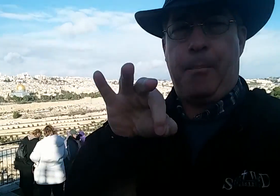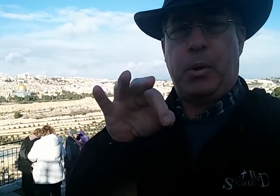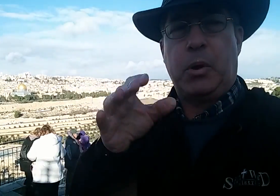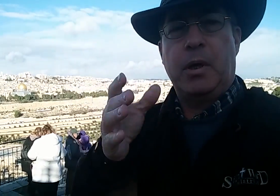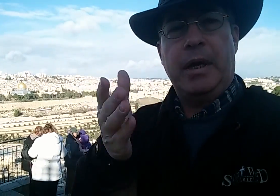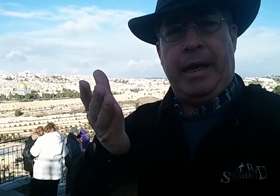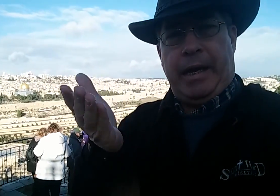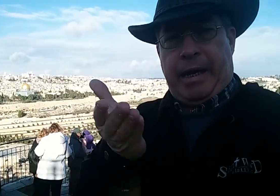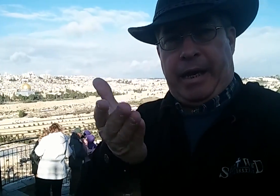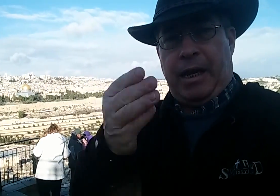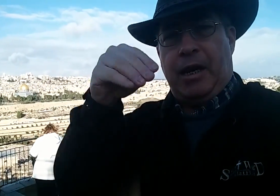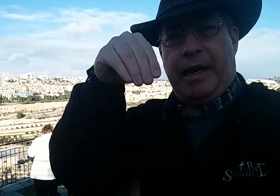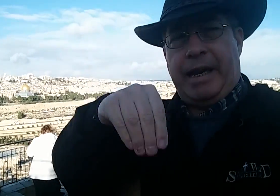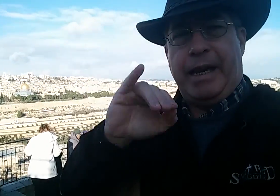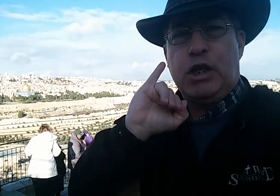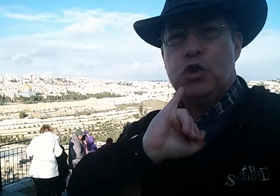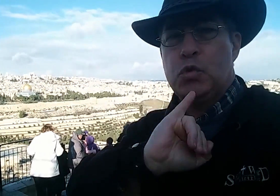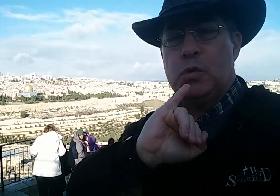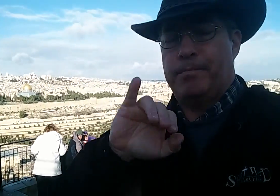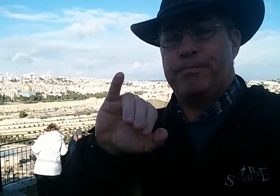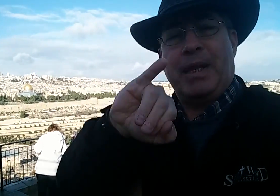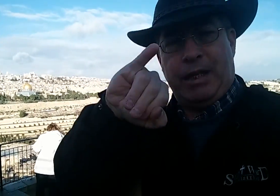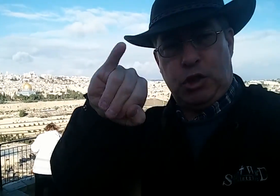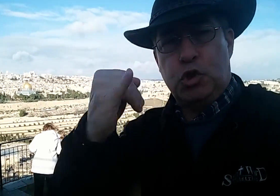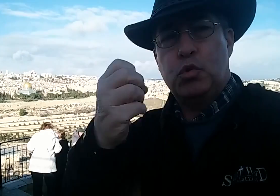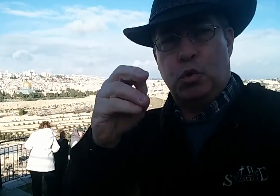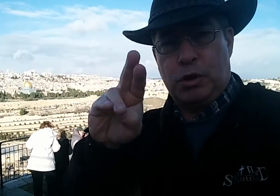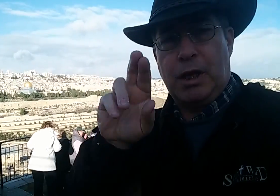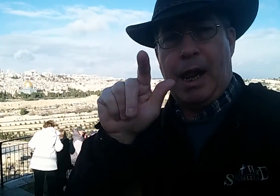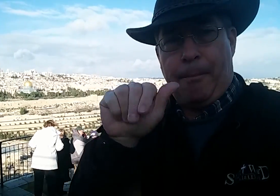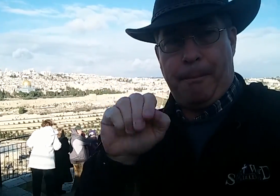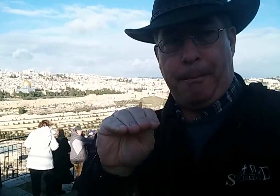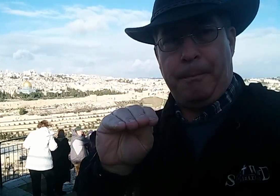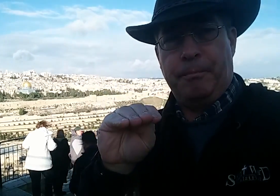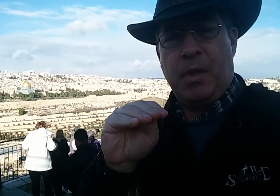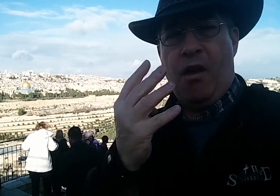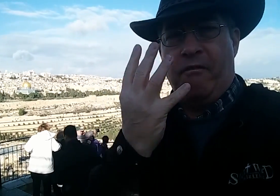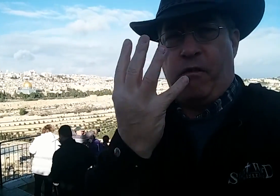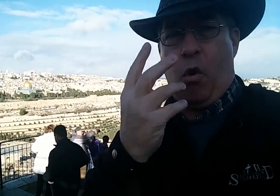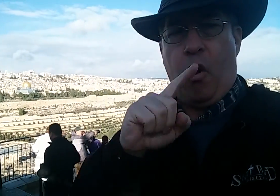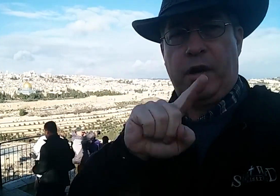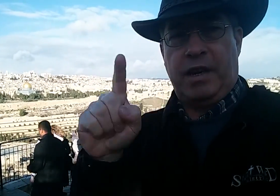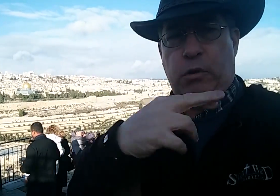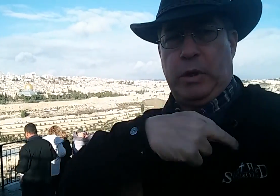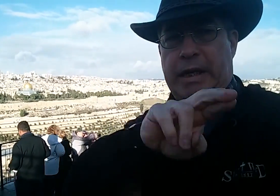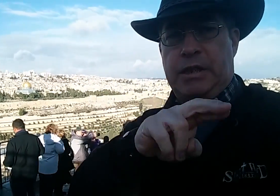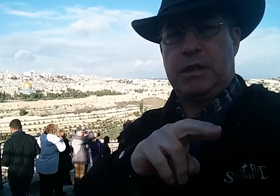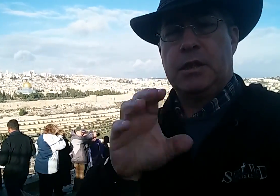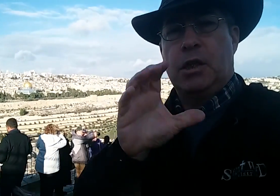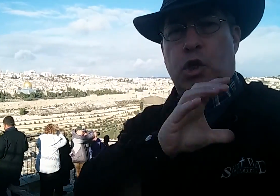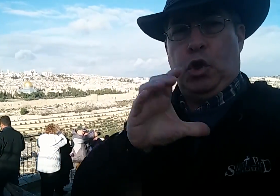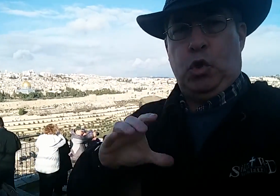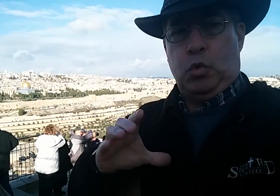earth. It's a very valuable piece of property. And so this is Jerusalem. There are 4 different